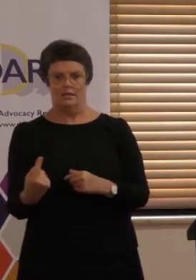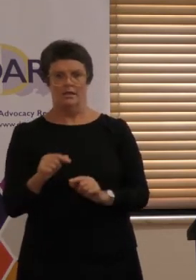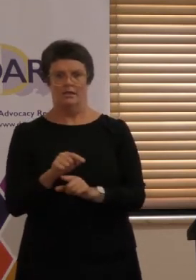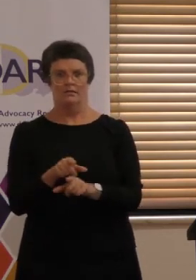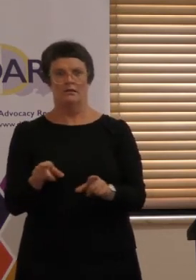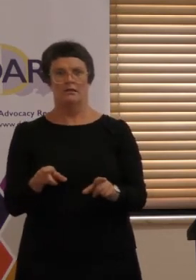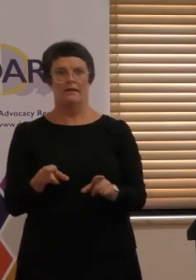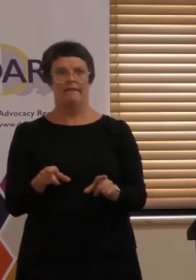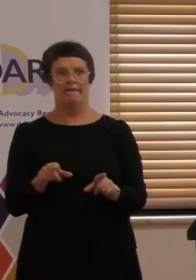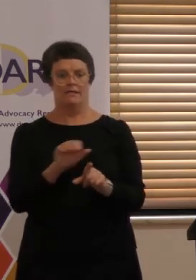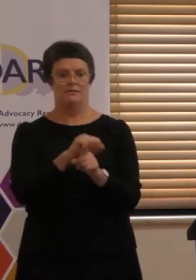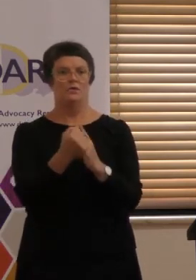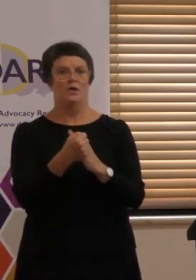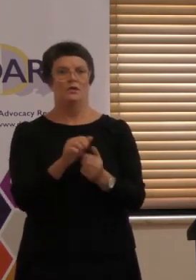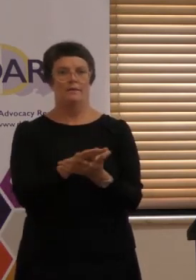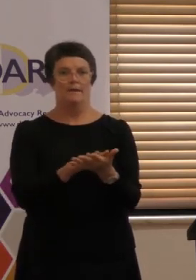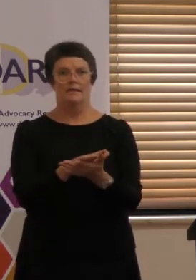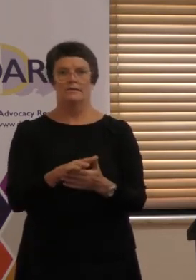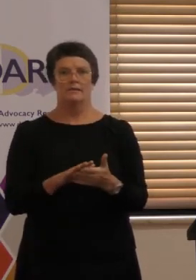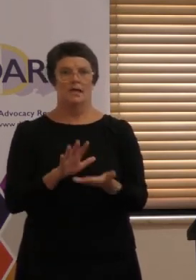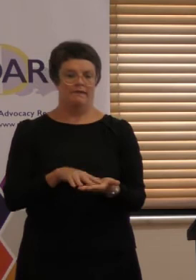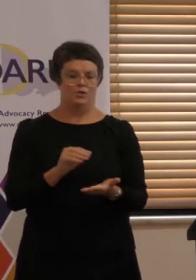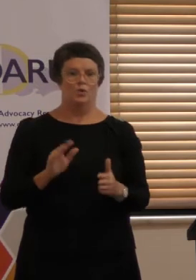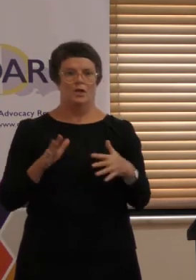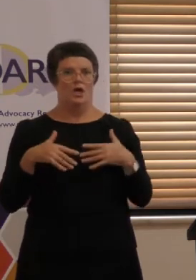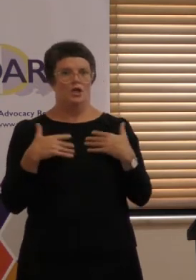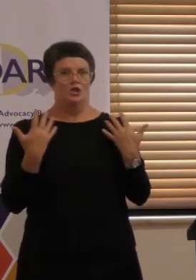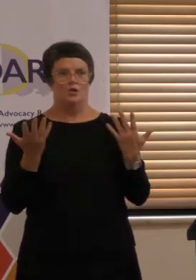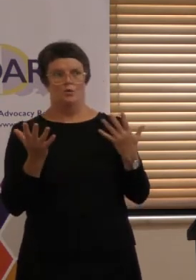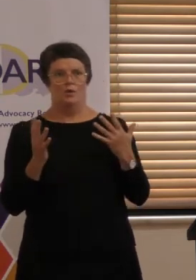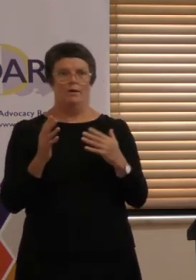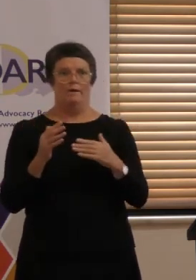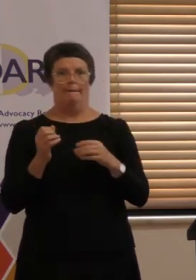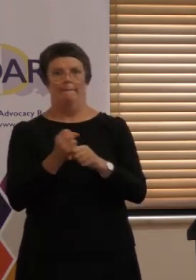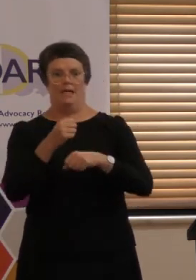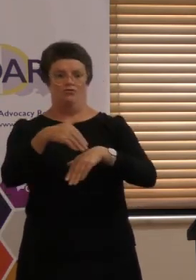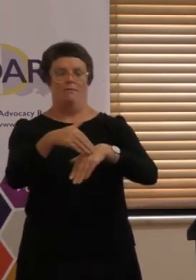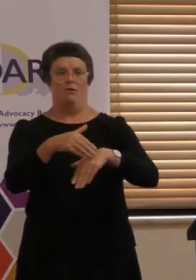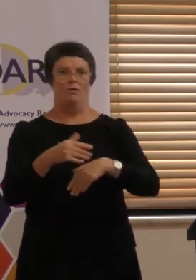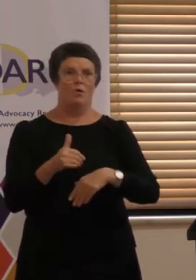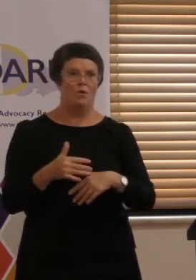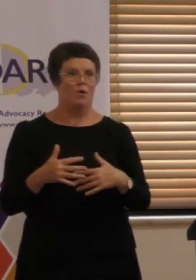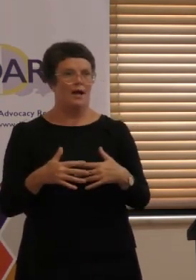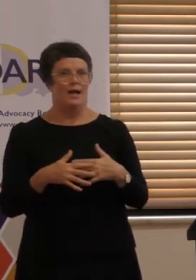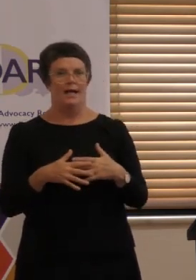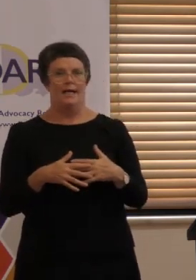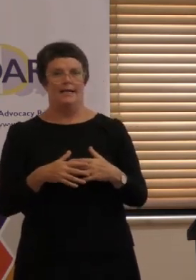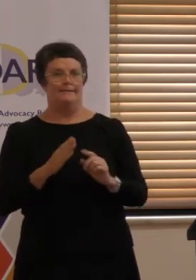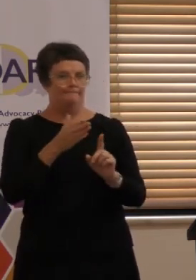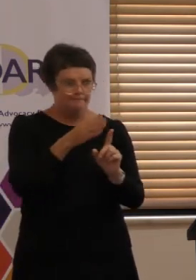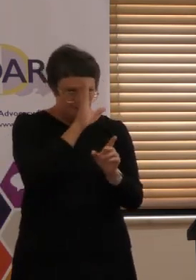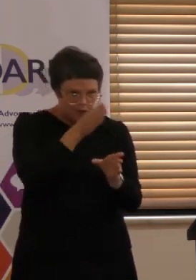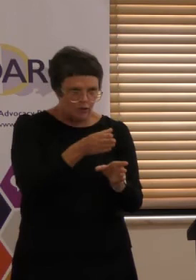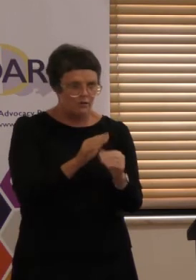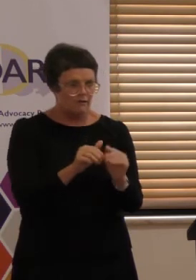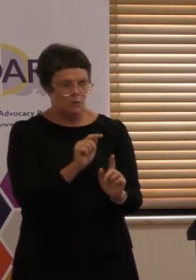means that they might not want to rock the boat, or they might just think, I want to deal with one of these issues at hand and then just kind of get